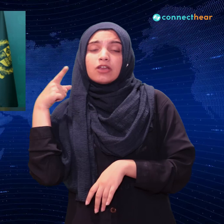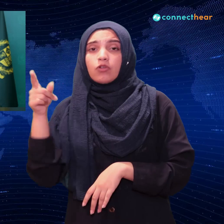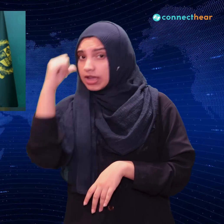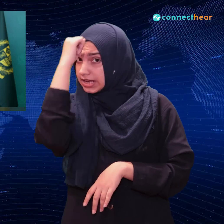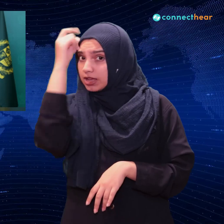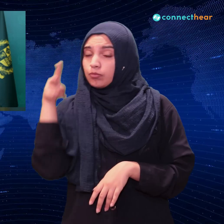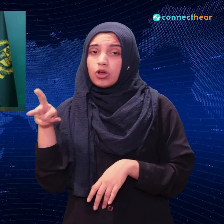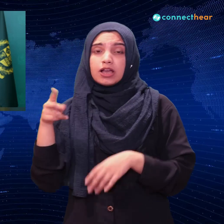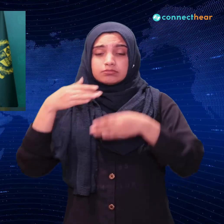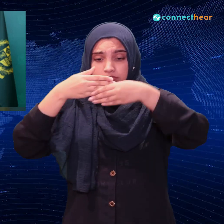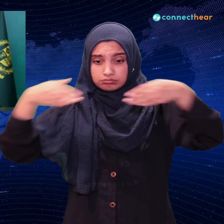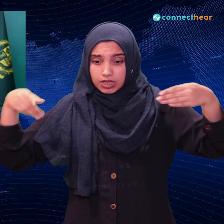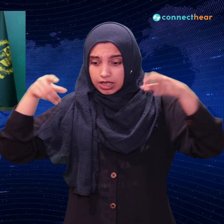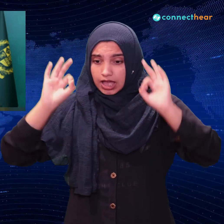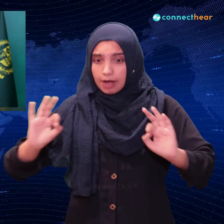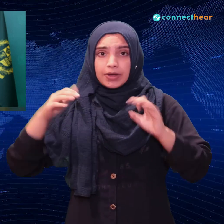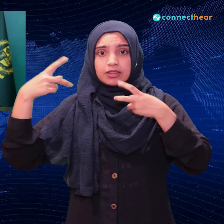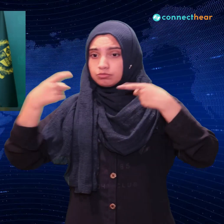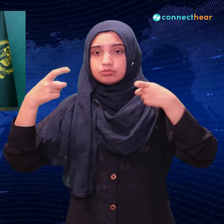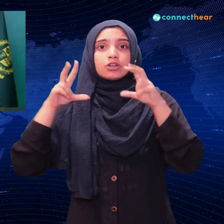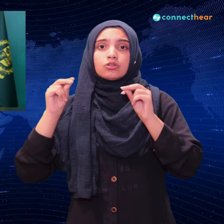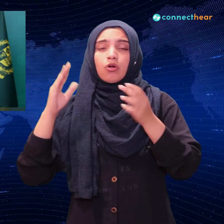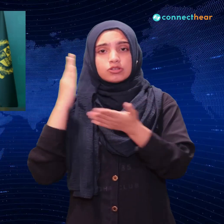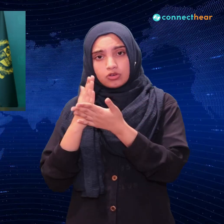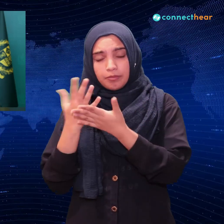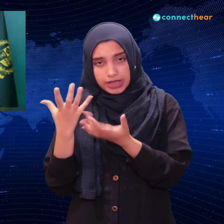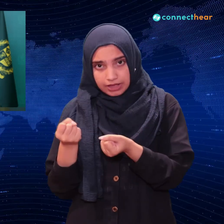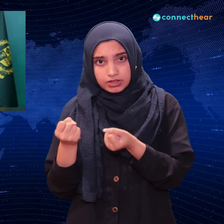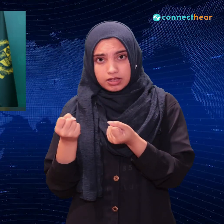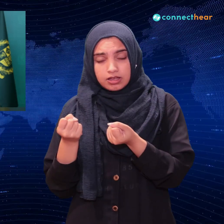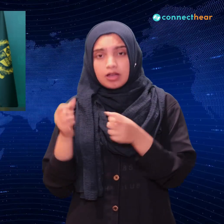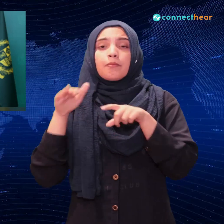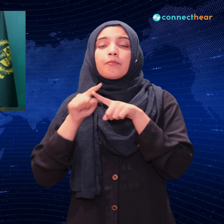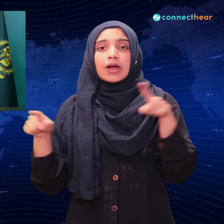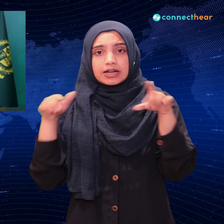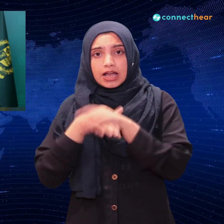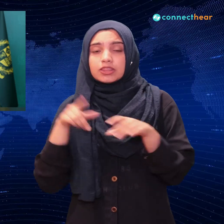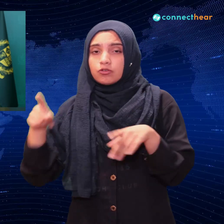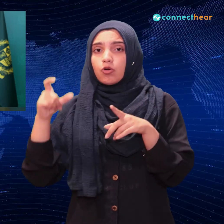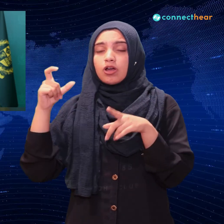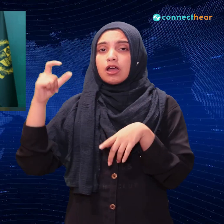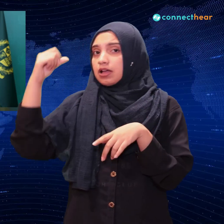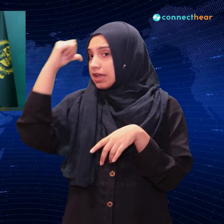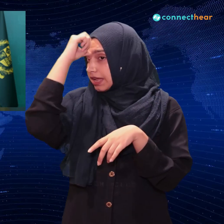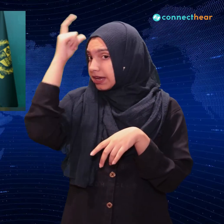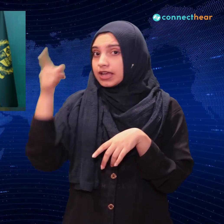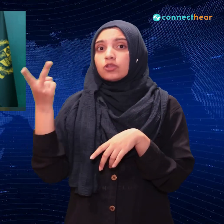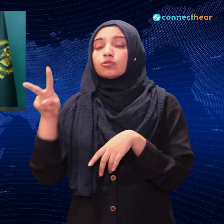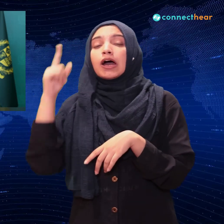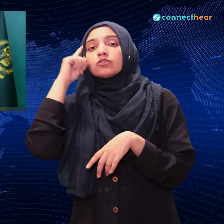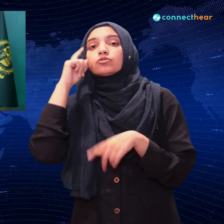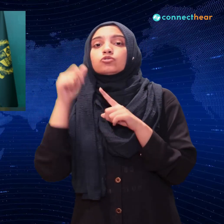control. The hope was that it would lead to a rethink of the strategy in Delhi. Sadly,